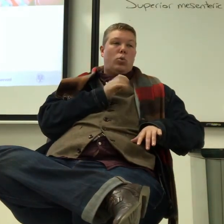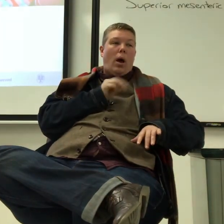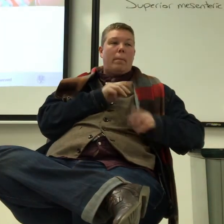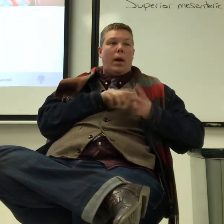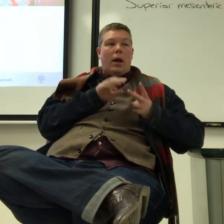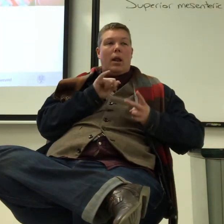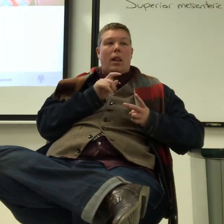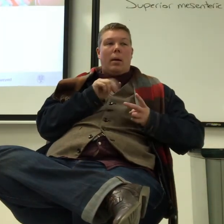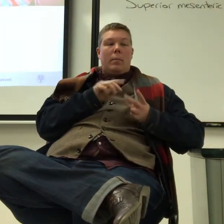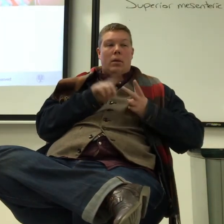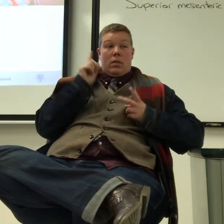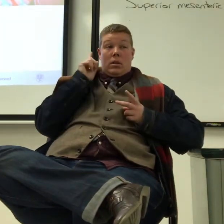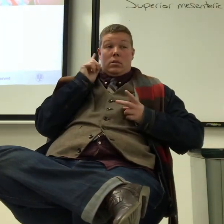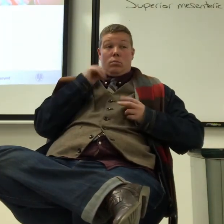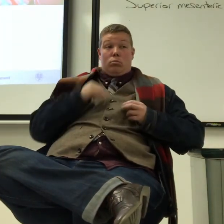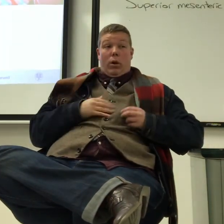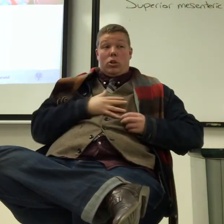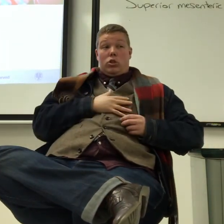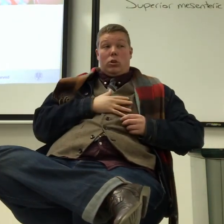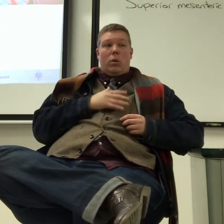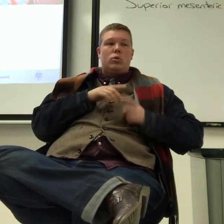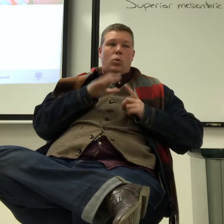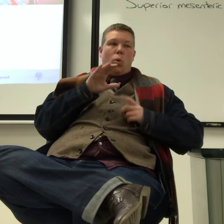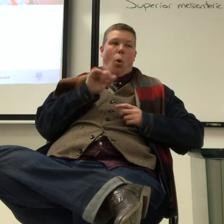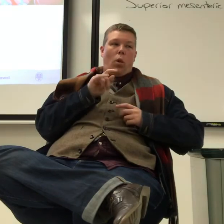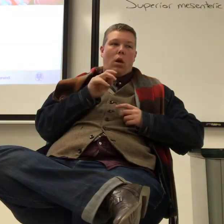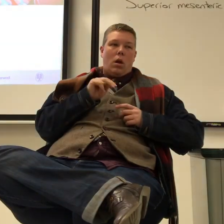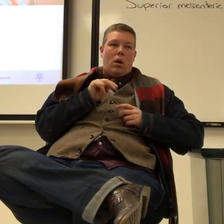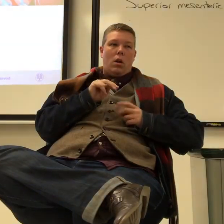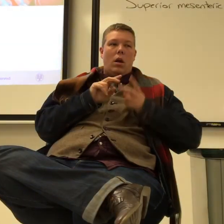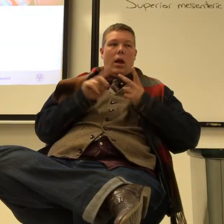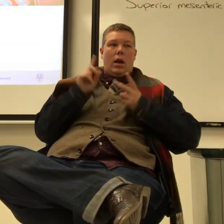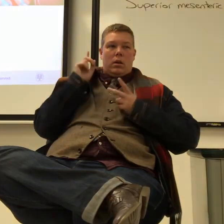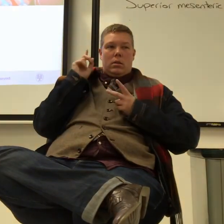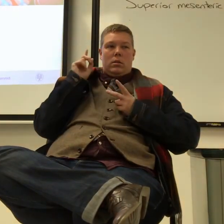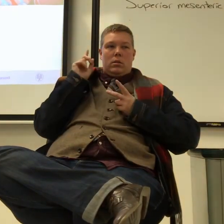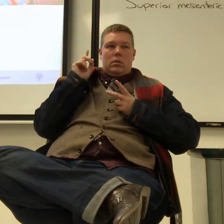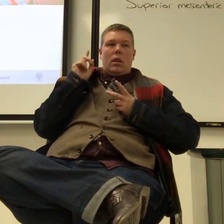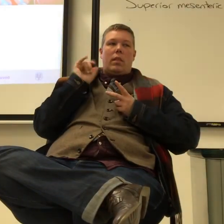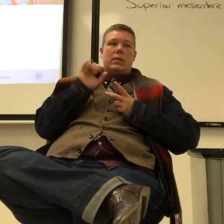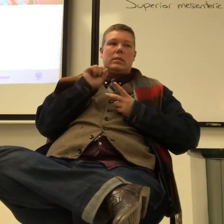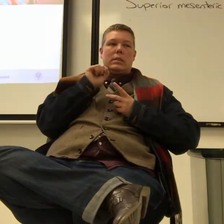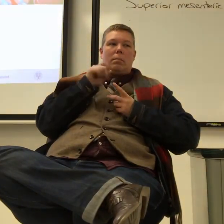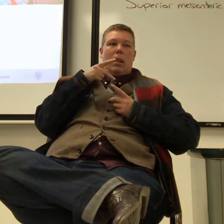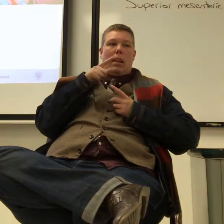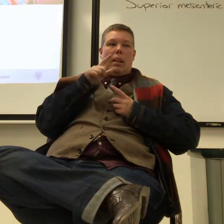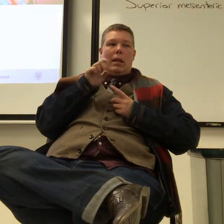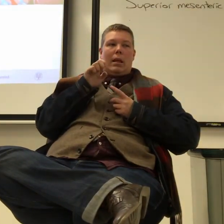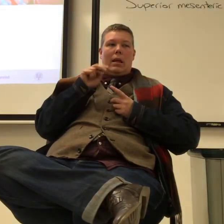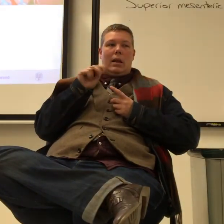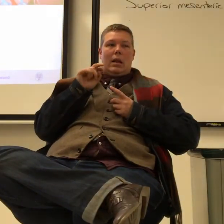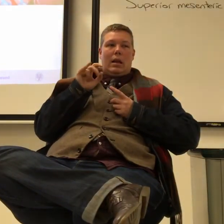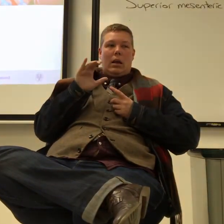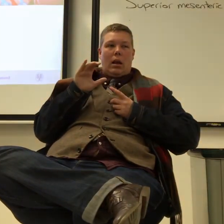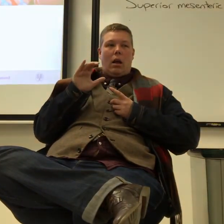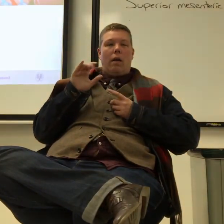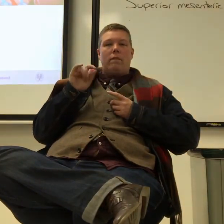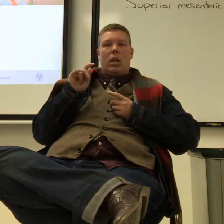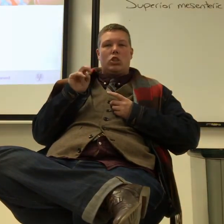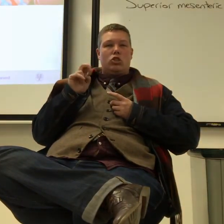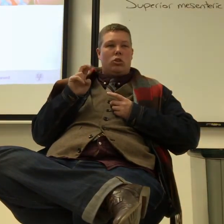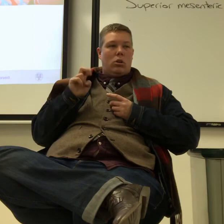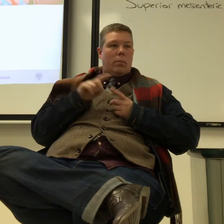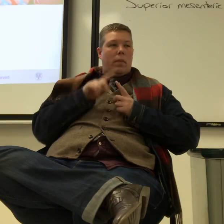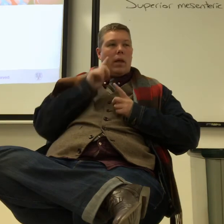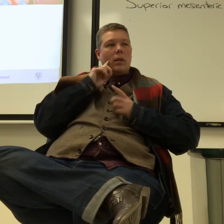branches here go to the colon, all the way up to this flexure here. That's the splenic flexure, the left colic flexure. The